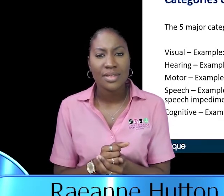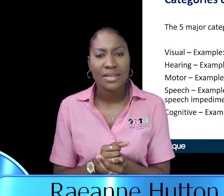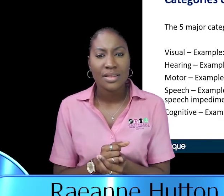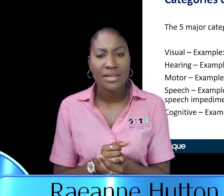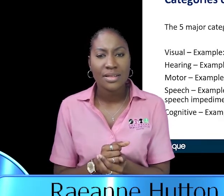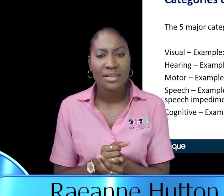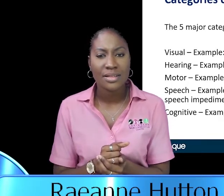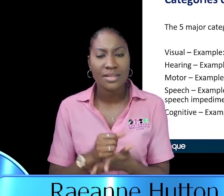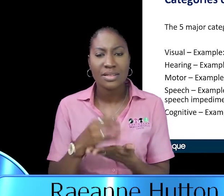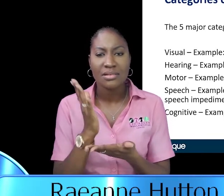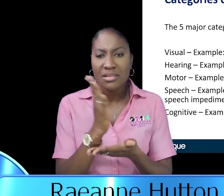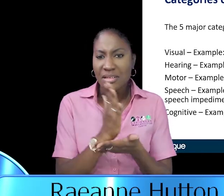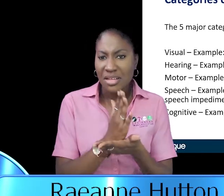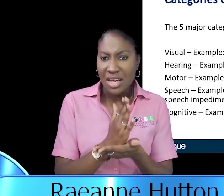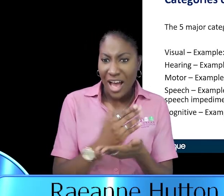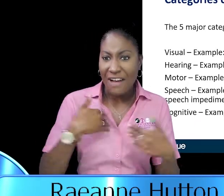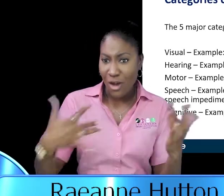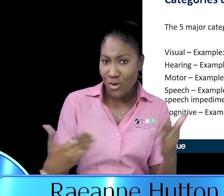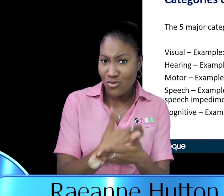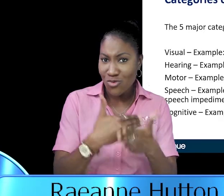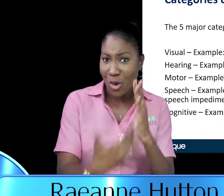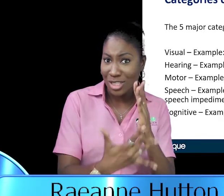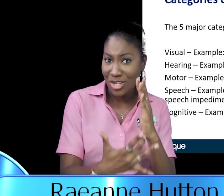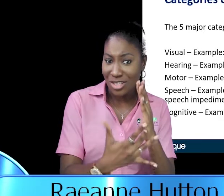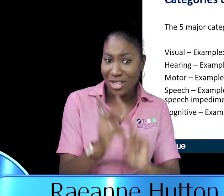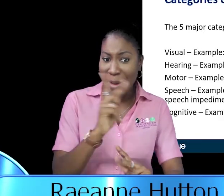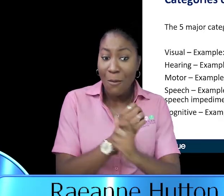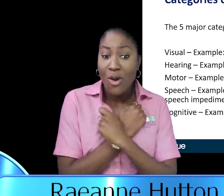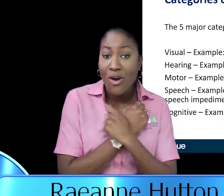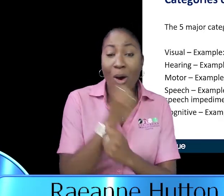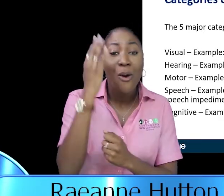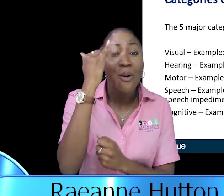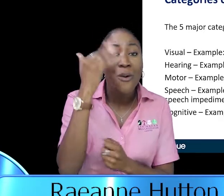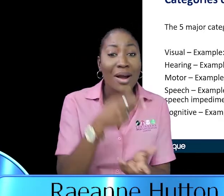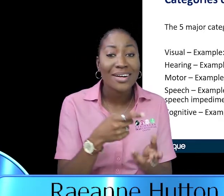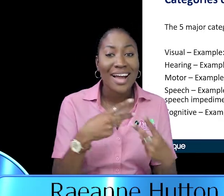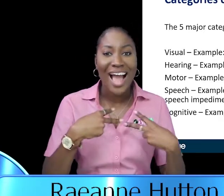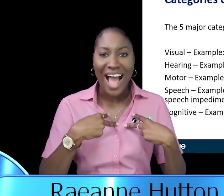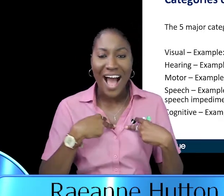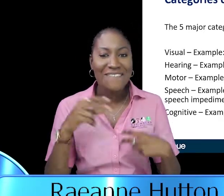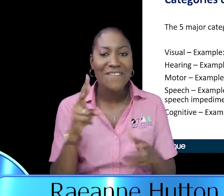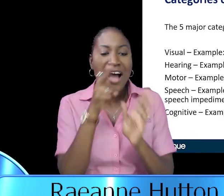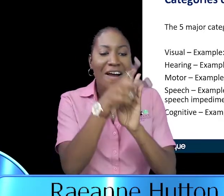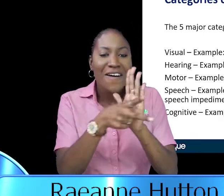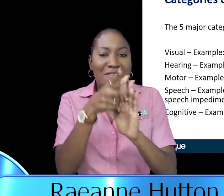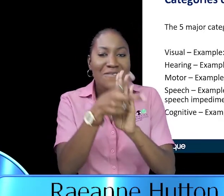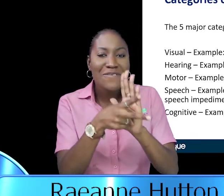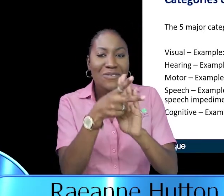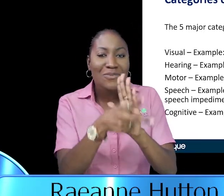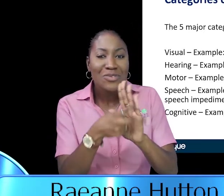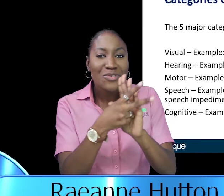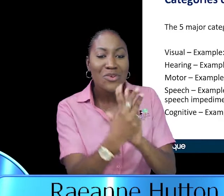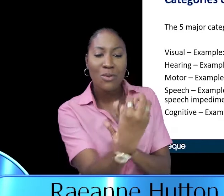some things on the new technology they really love. Like they love, like on their iPhone, they love FaceTime, or like Zoom, they can